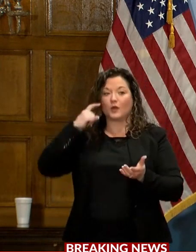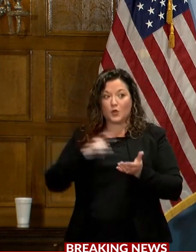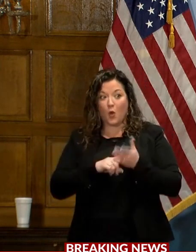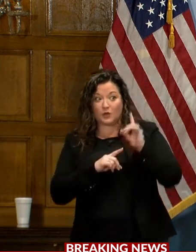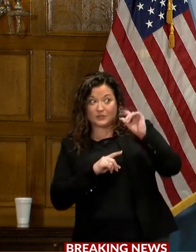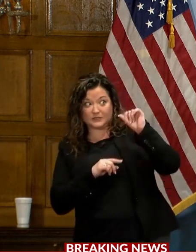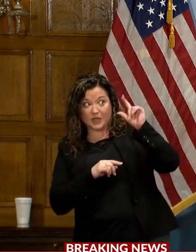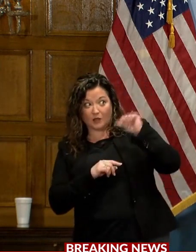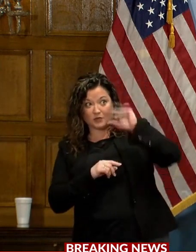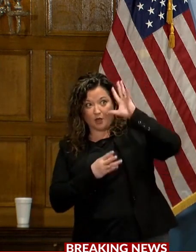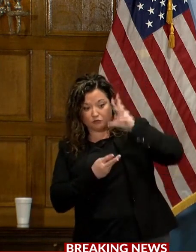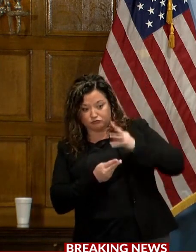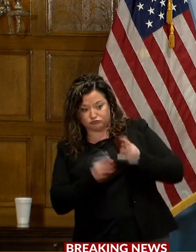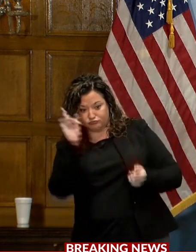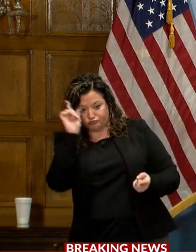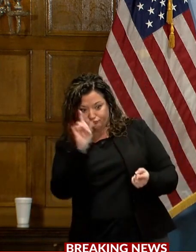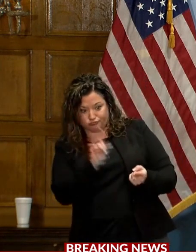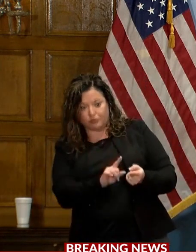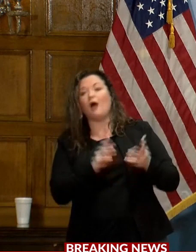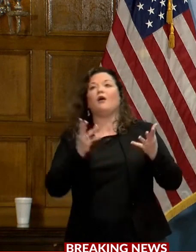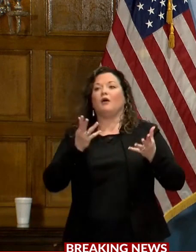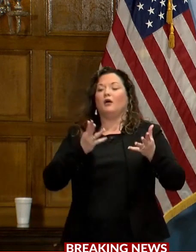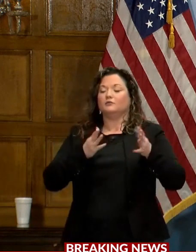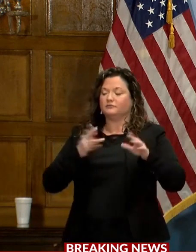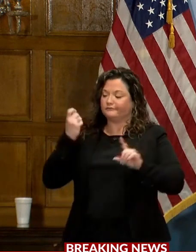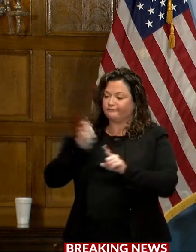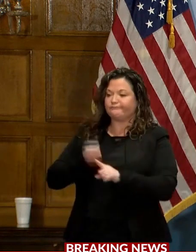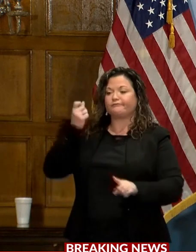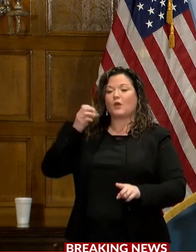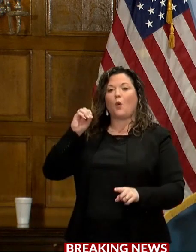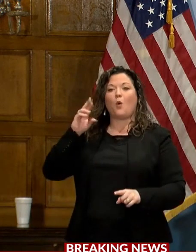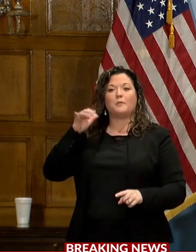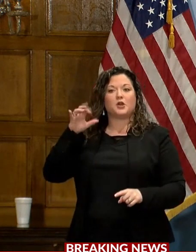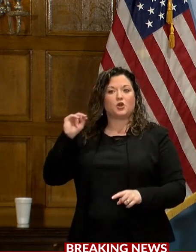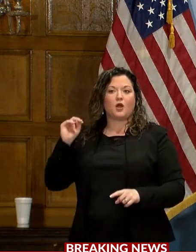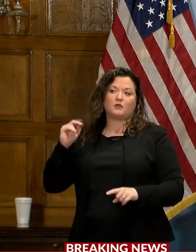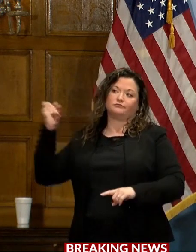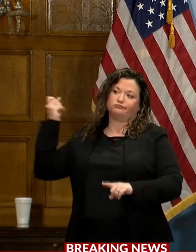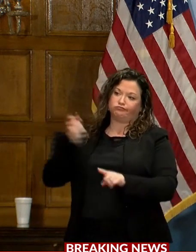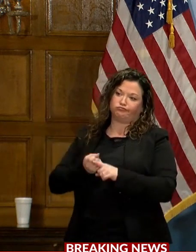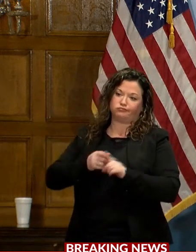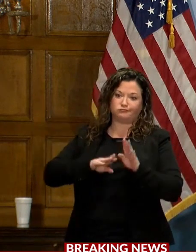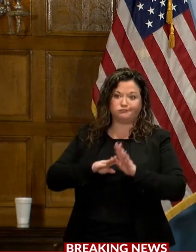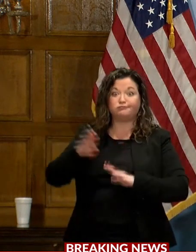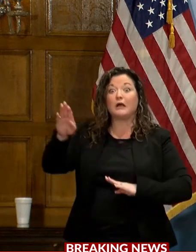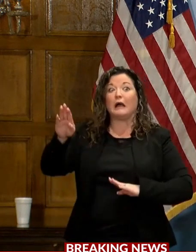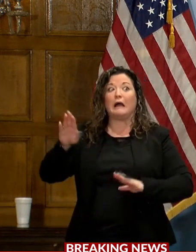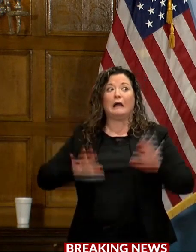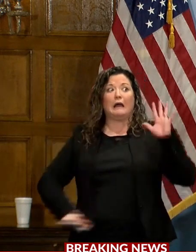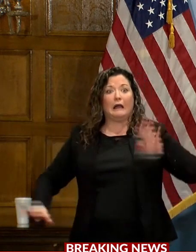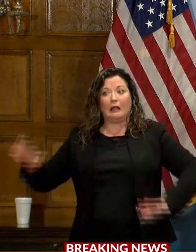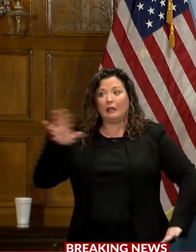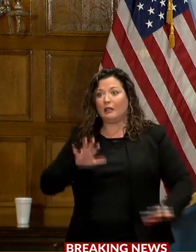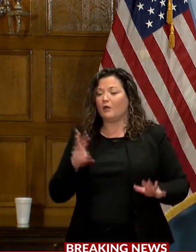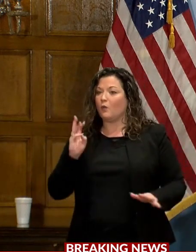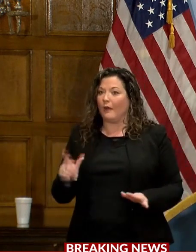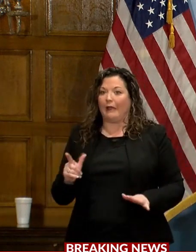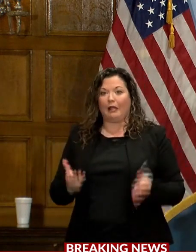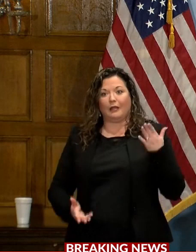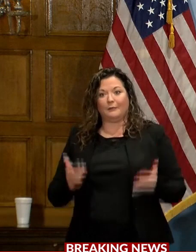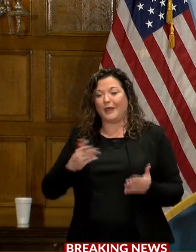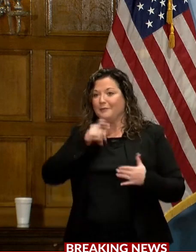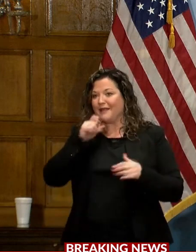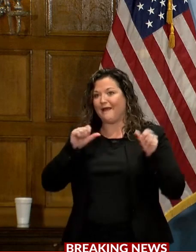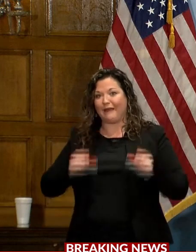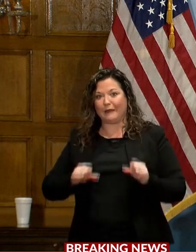going away. And then all of a sudden Omicron comes back in, and they're saying, well, we might not be able